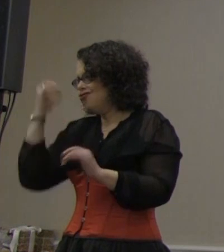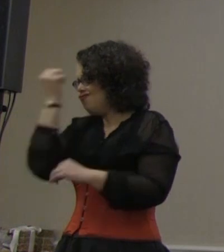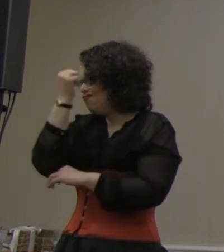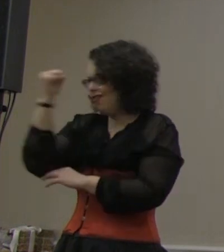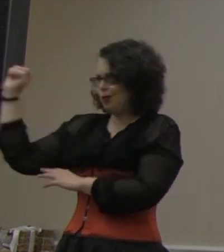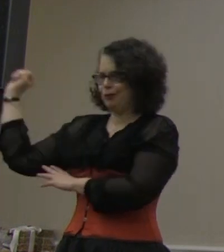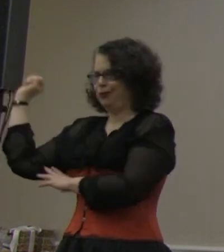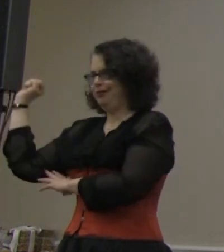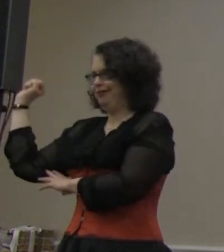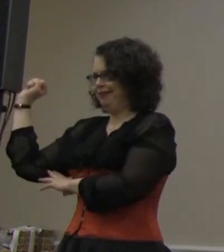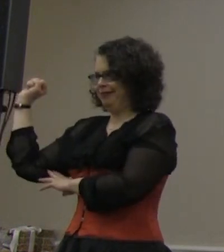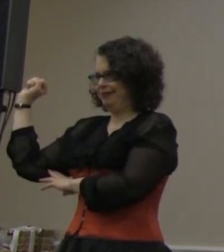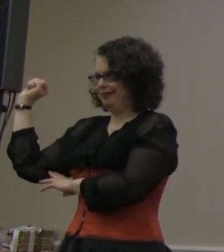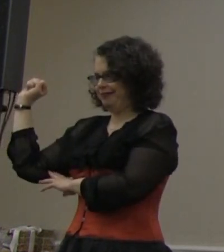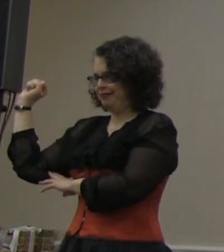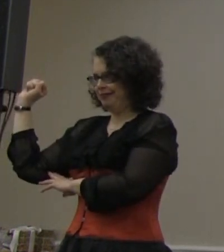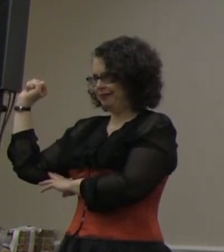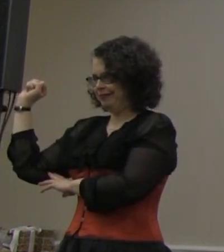revolution.